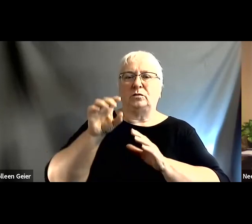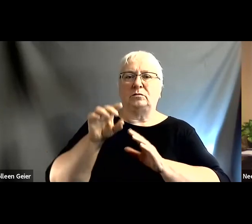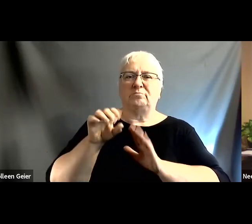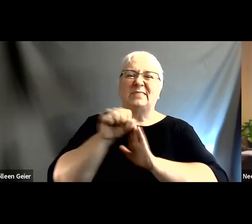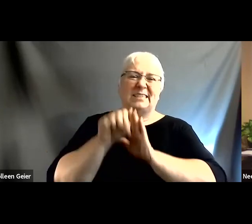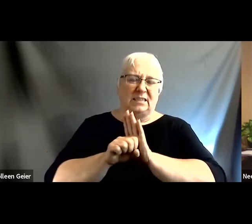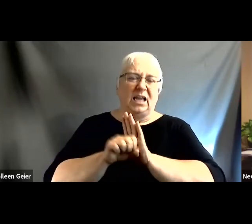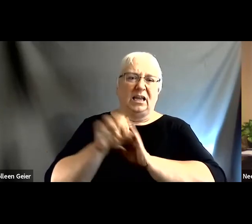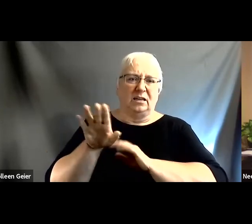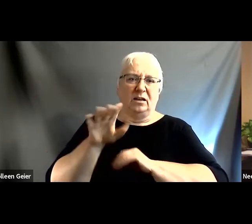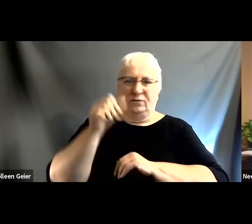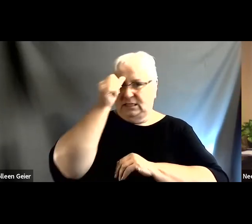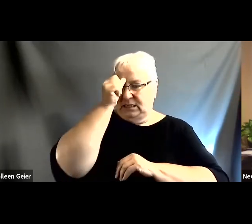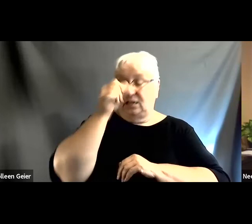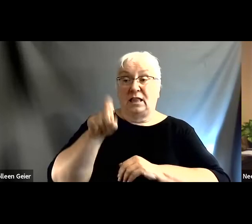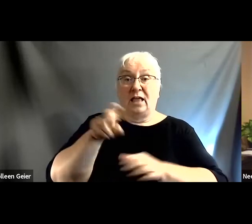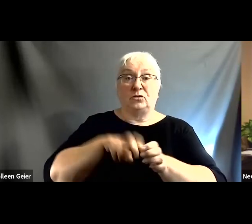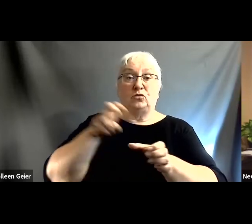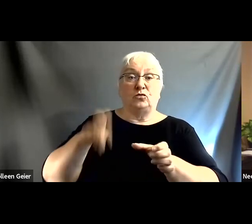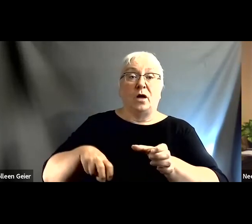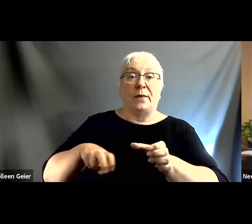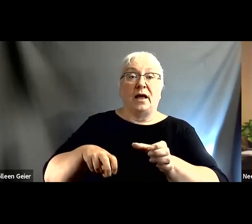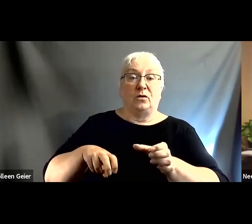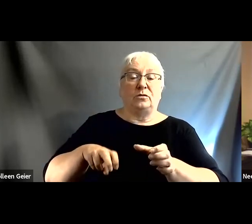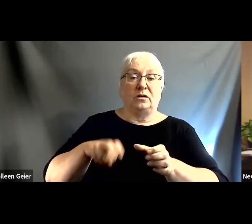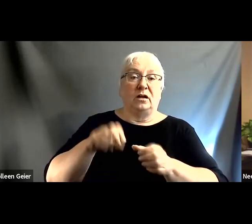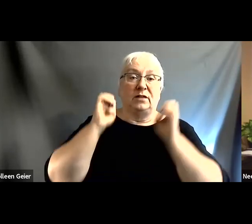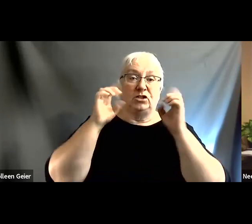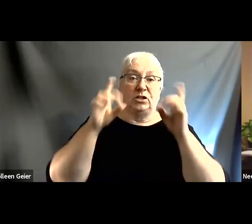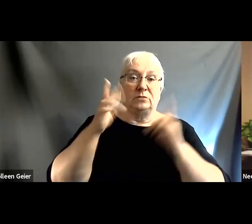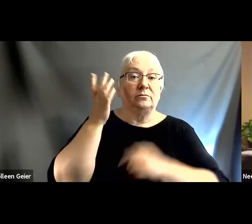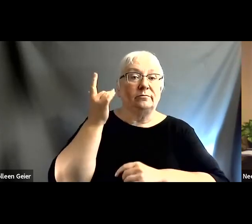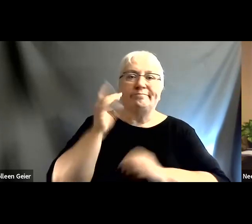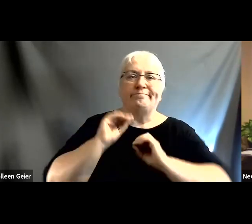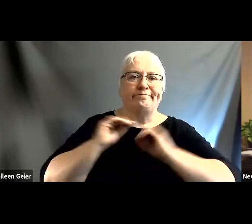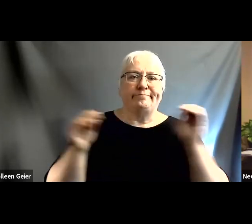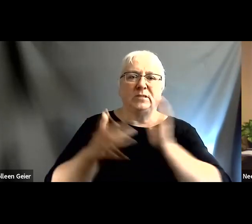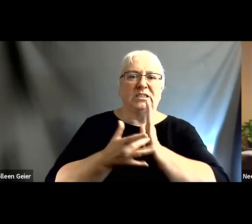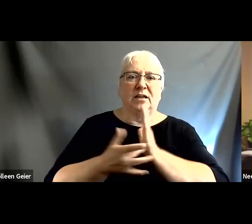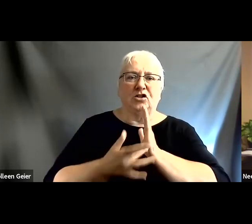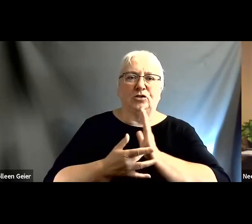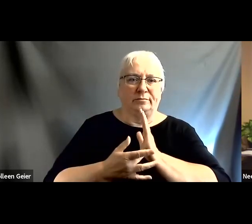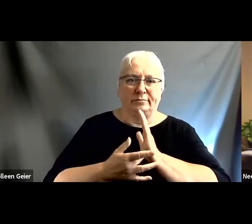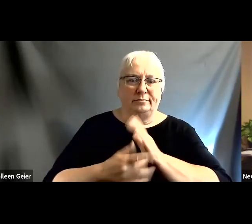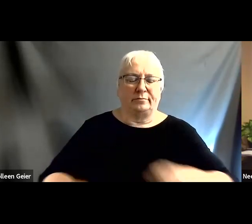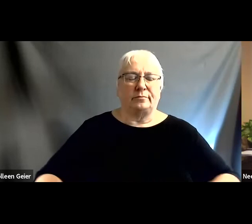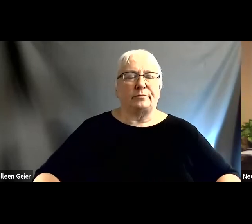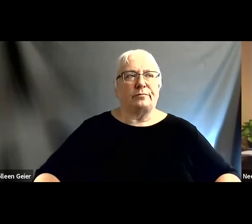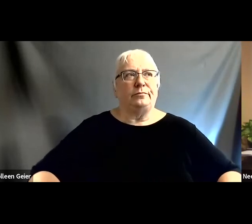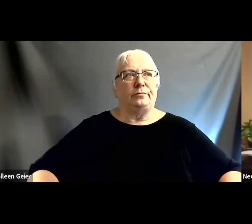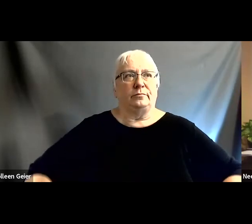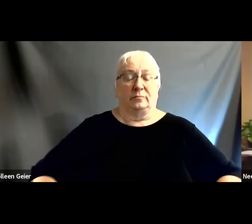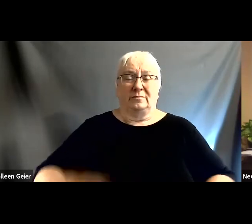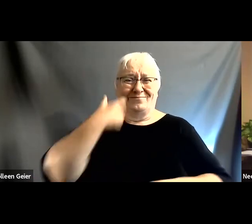of education because they do not have access to technology. Something that Mala